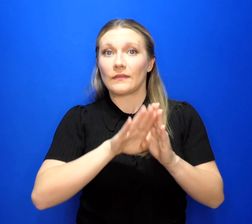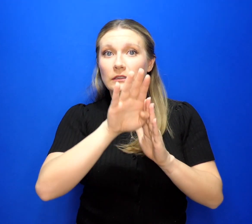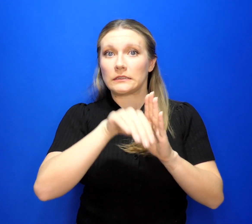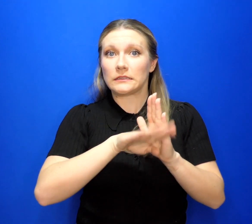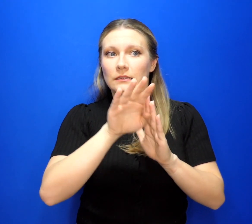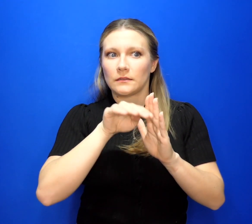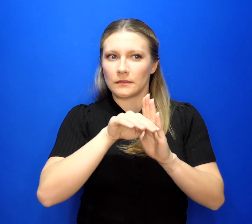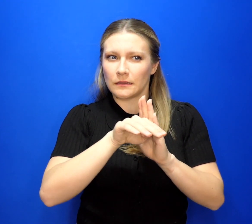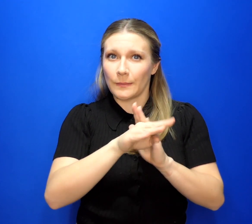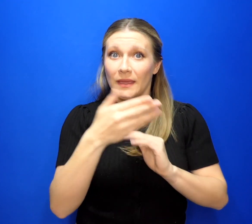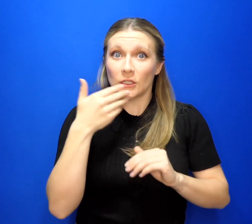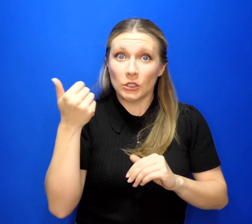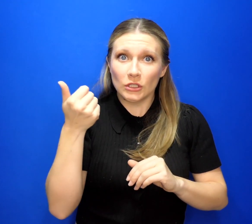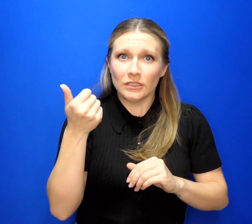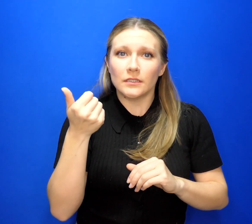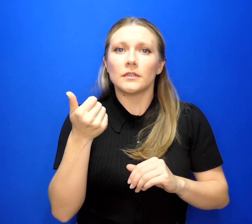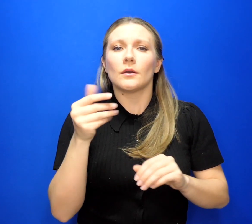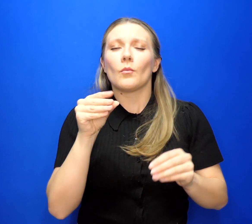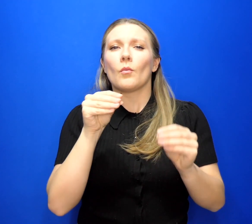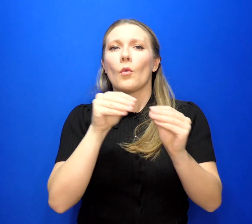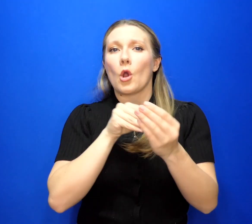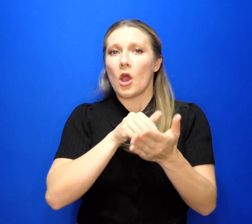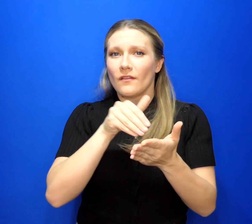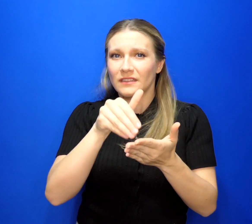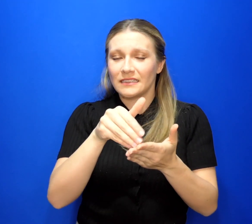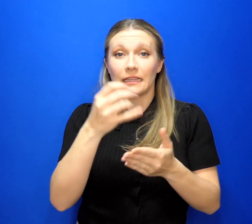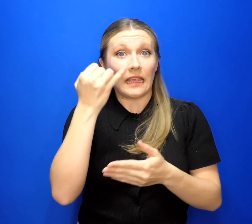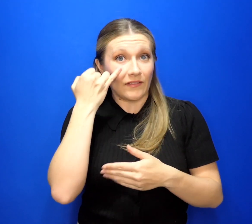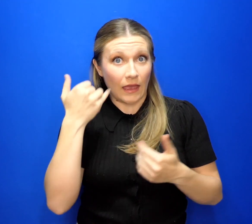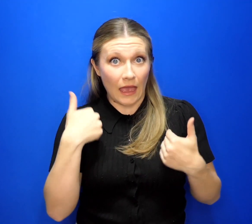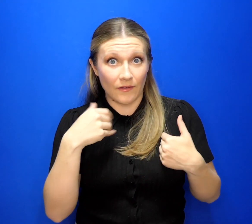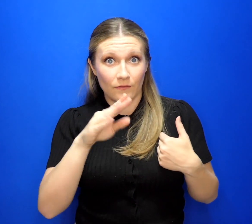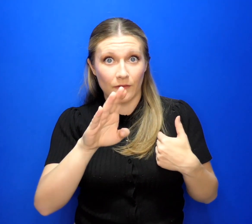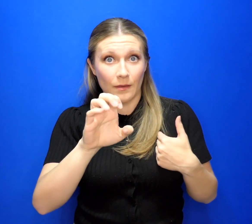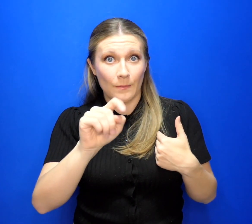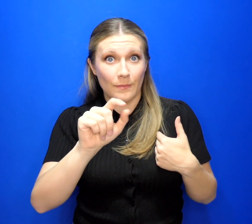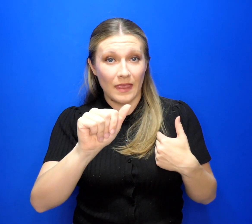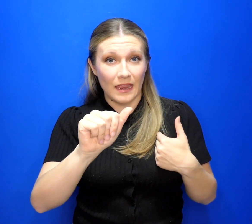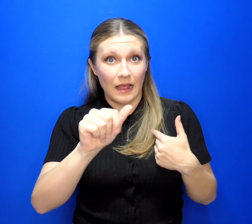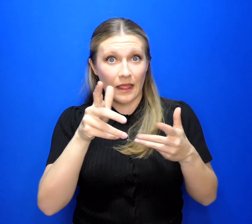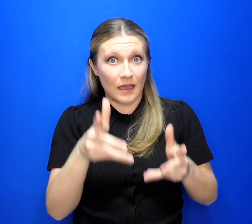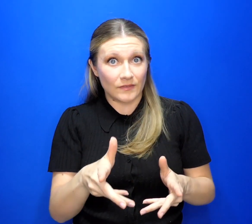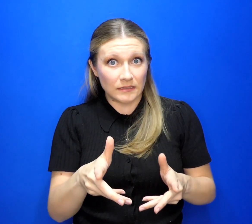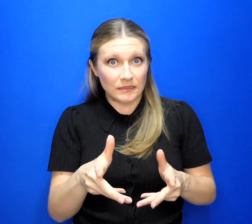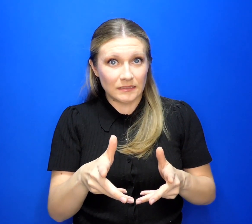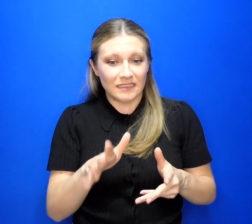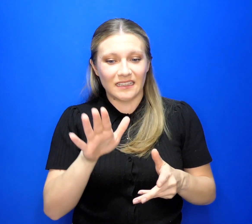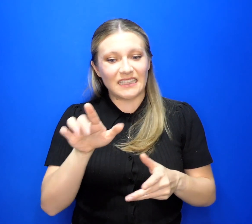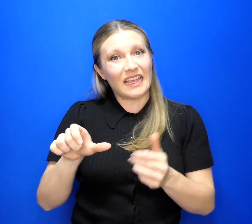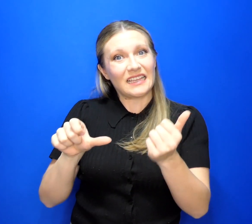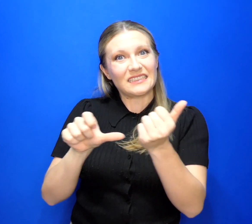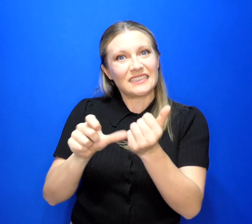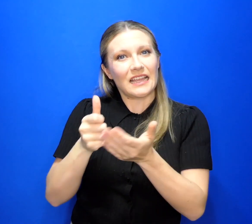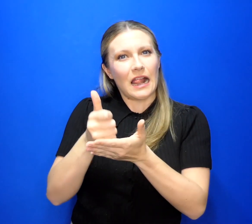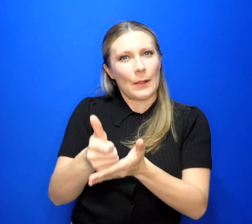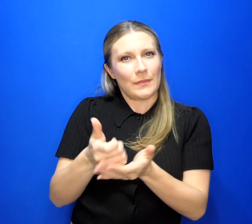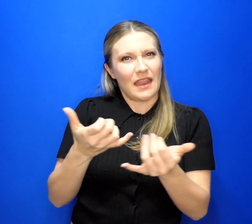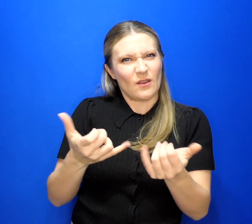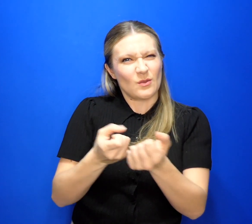sugar levels, the more likely you are to have, if there are remaining betas, their assistance, and they come